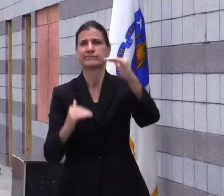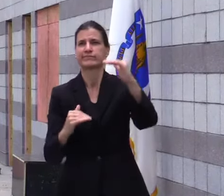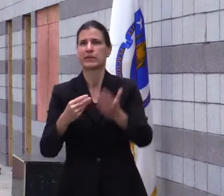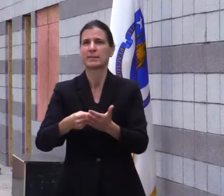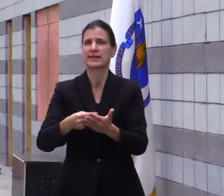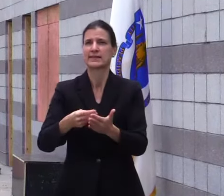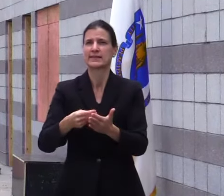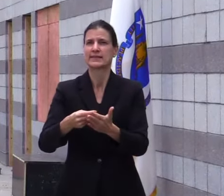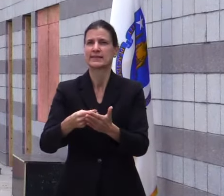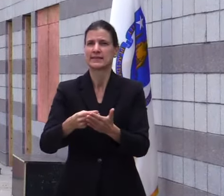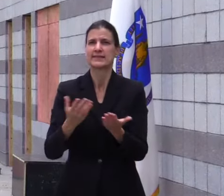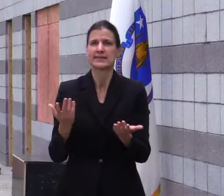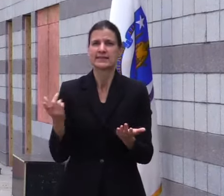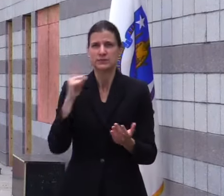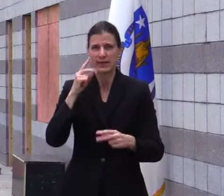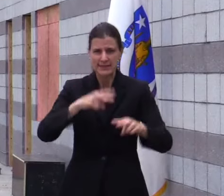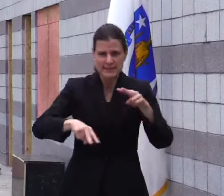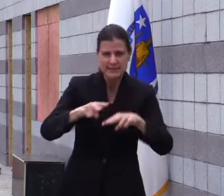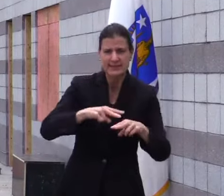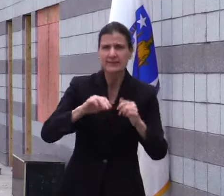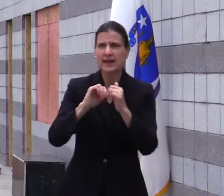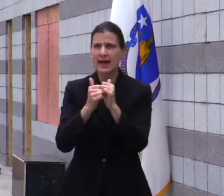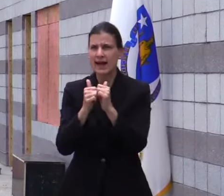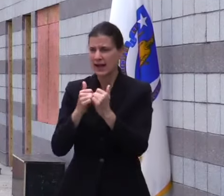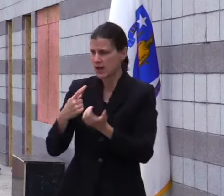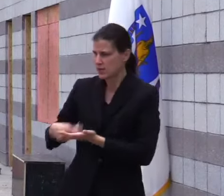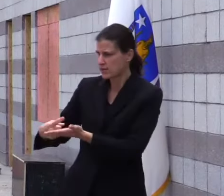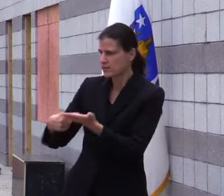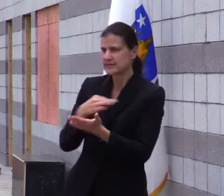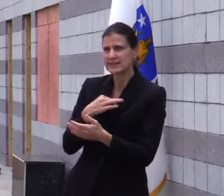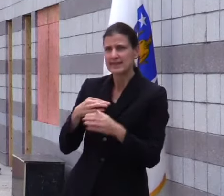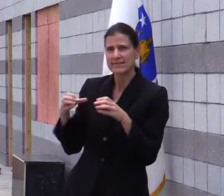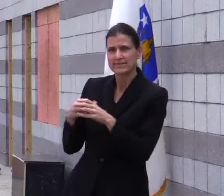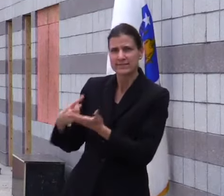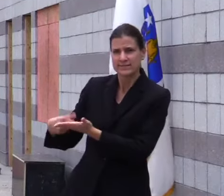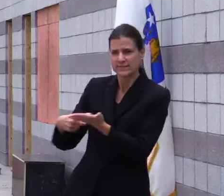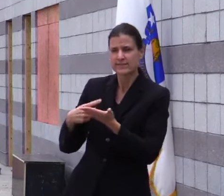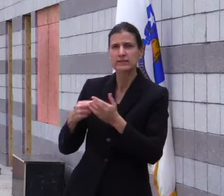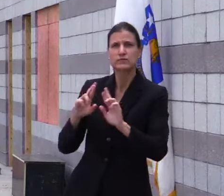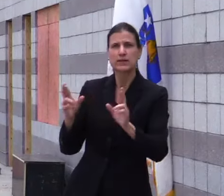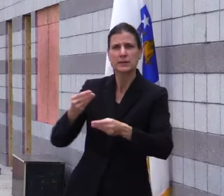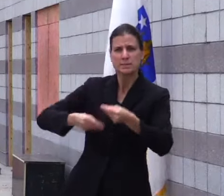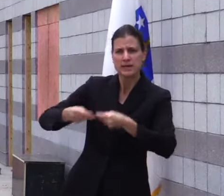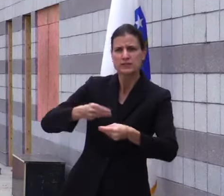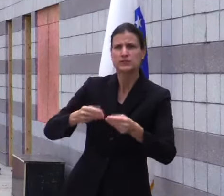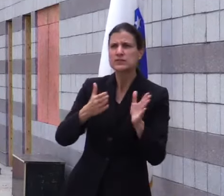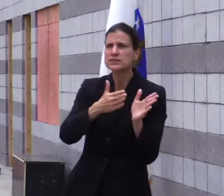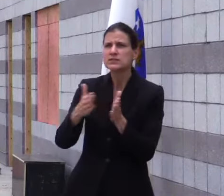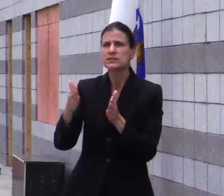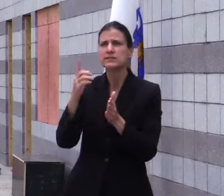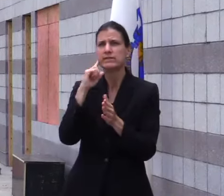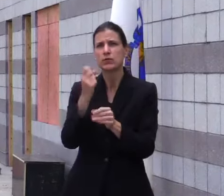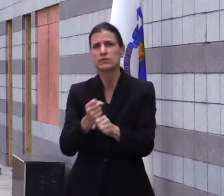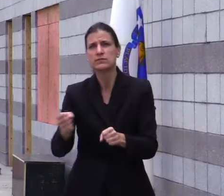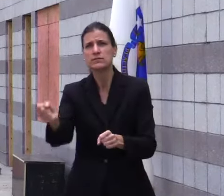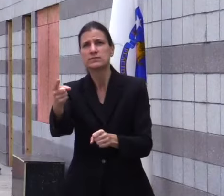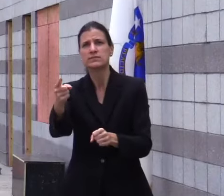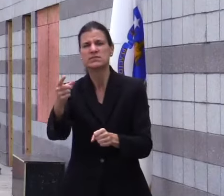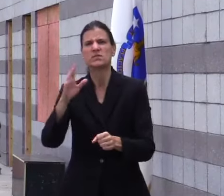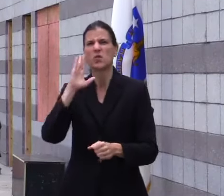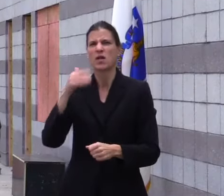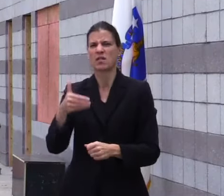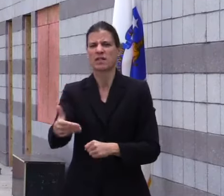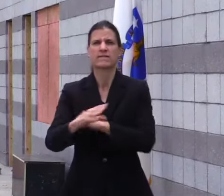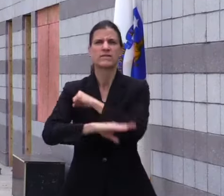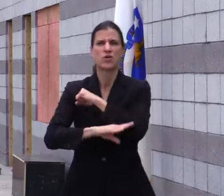savings we can get. We are also going through a service planning process, which will unfold this fall, where again we will